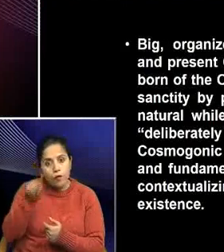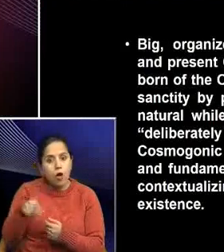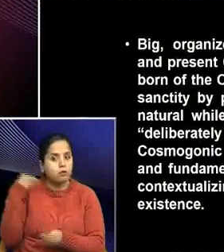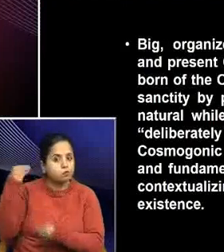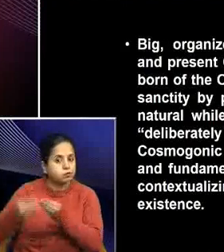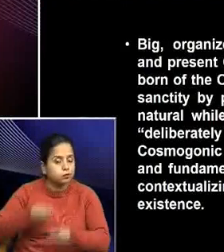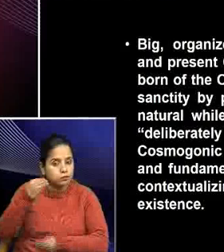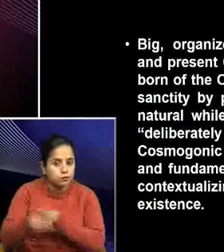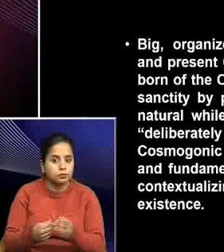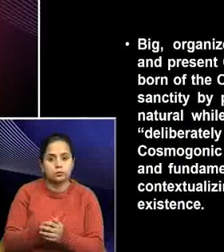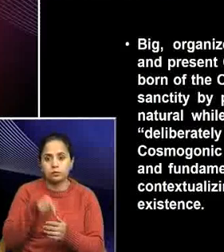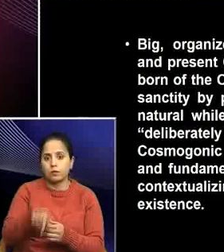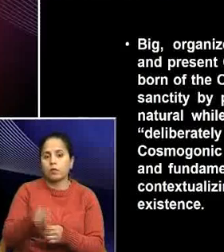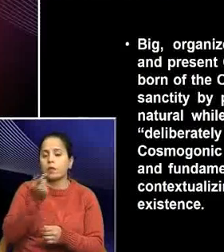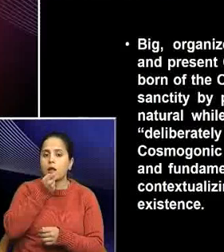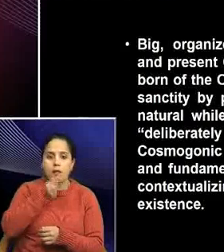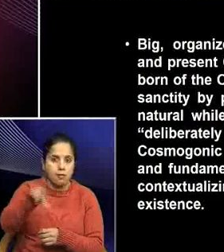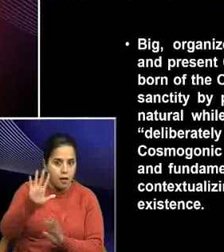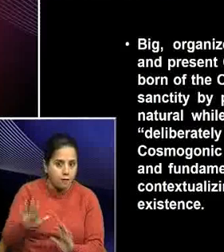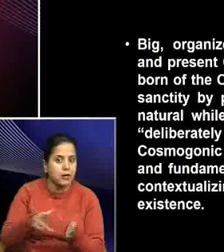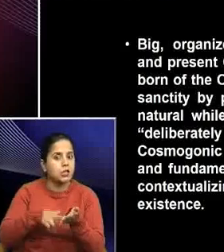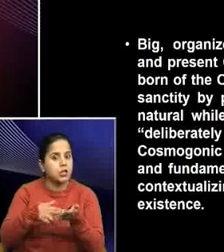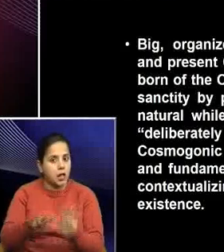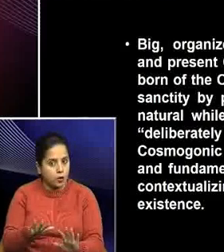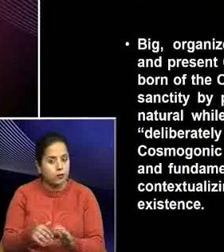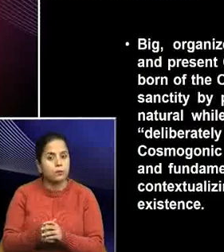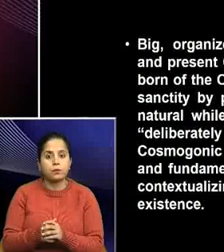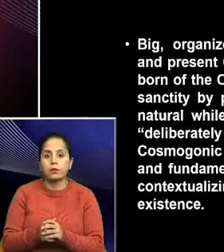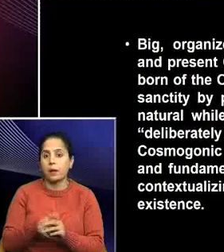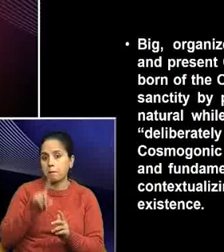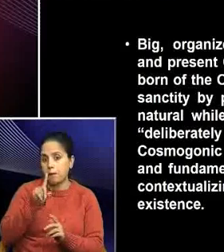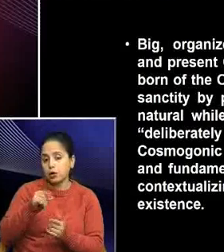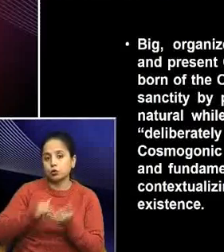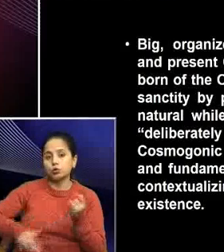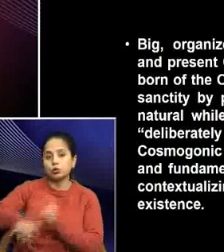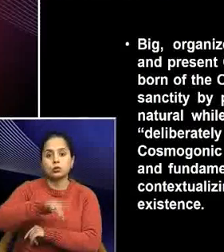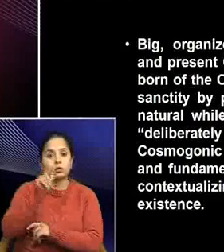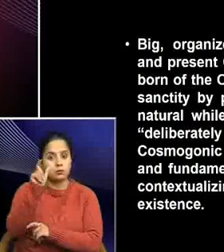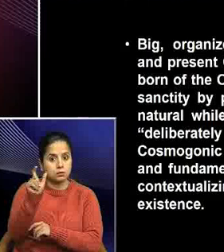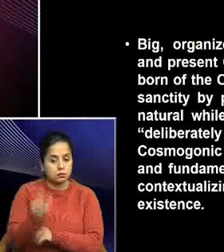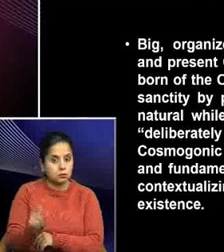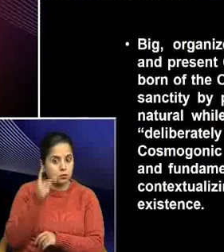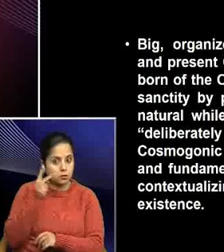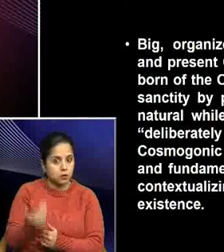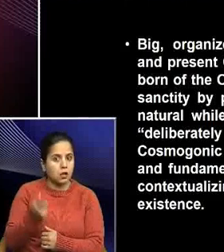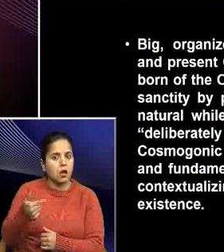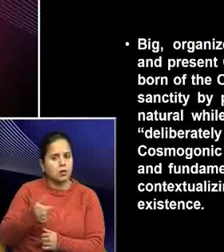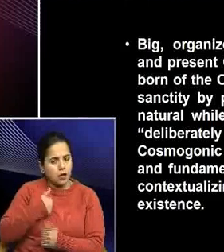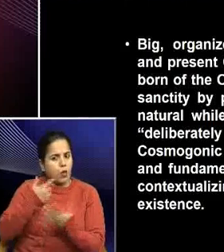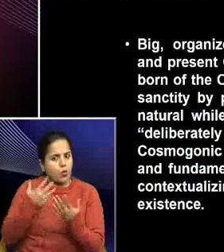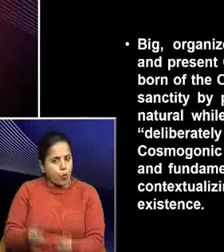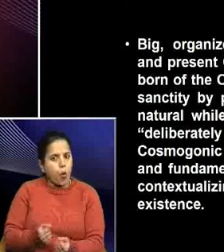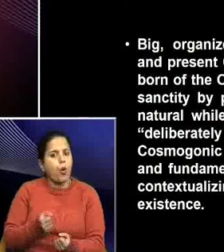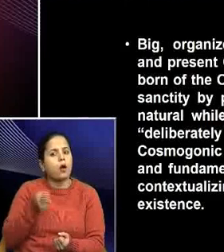traditions as inevitable, as natural, while in social terms they are deliberately